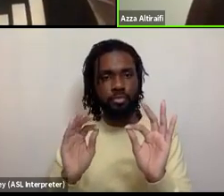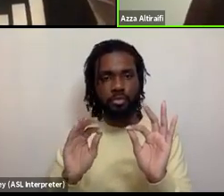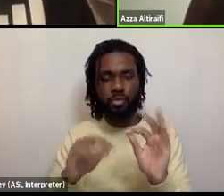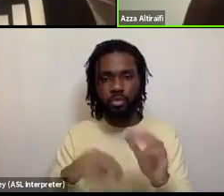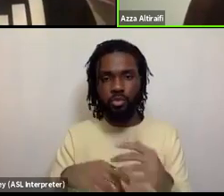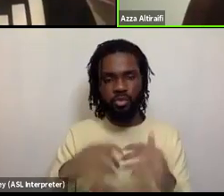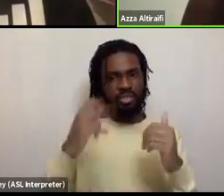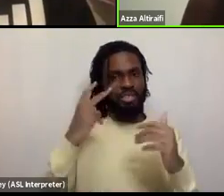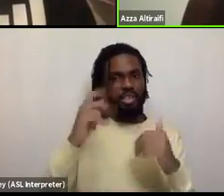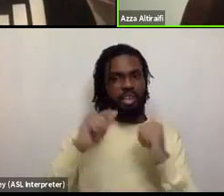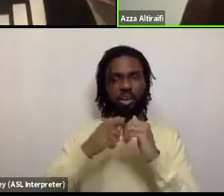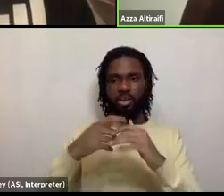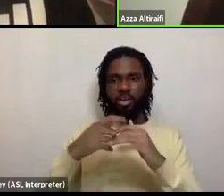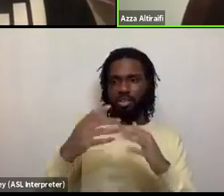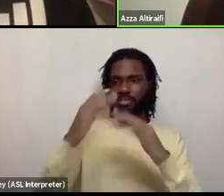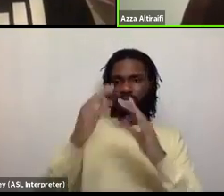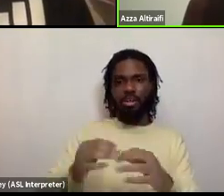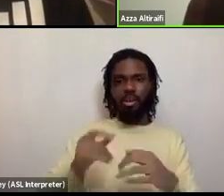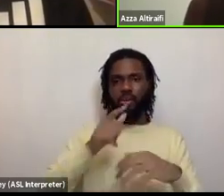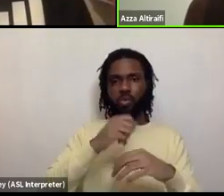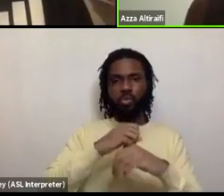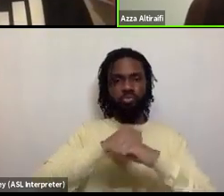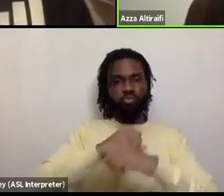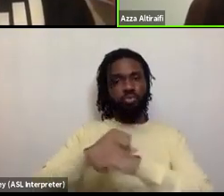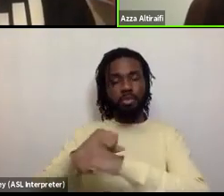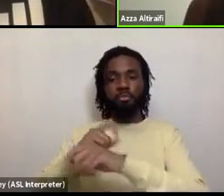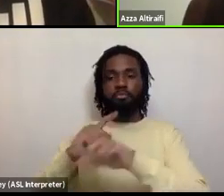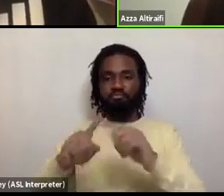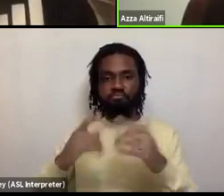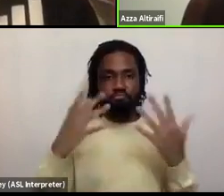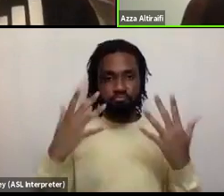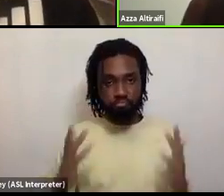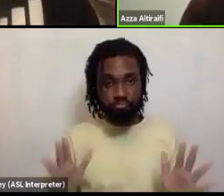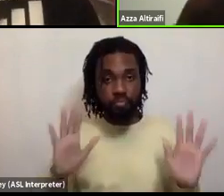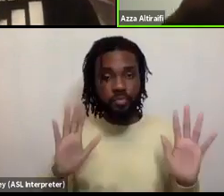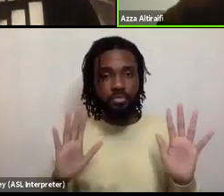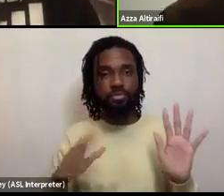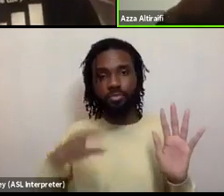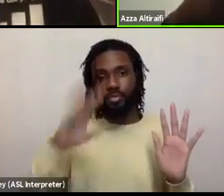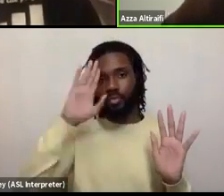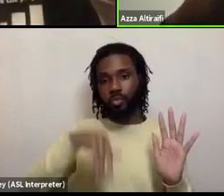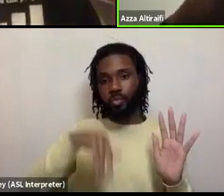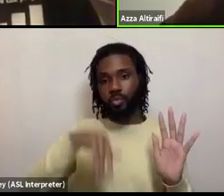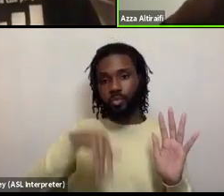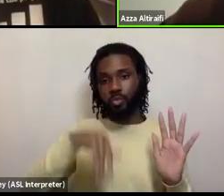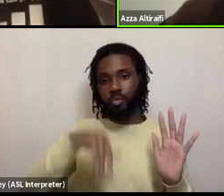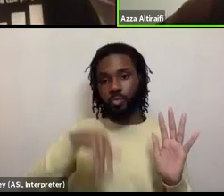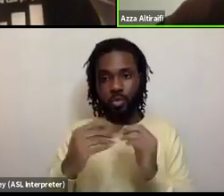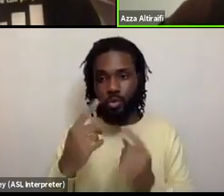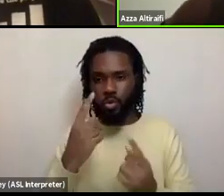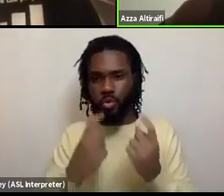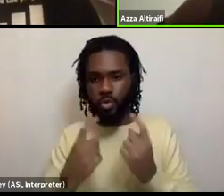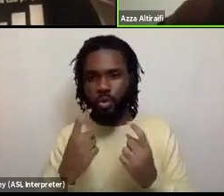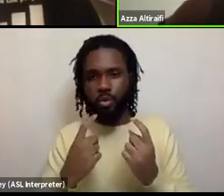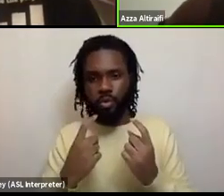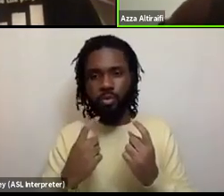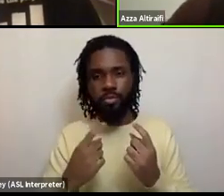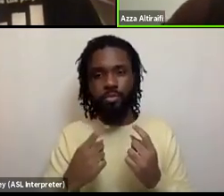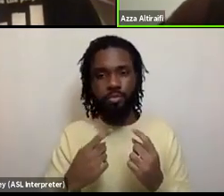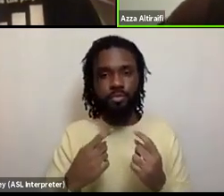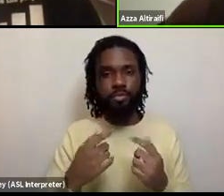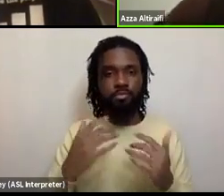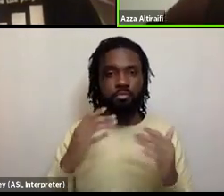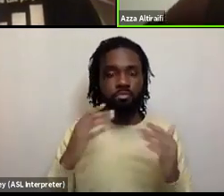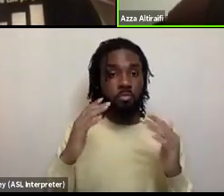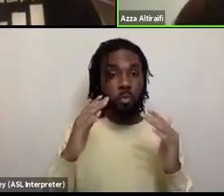protecting. So I will leave it there, but I know that there's Q&A later, so I can hopefully delve into anything that